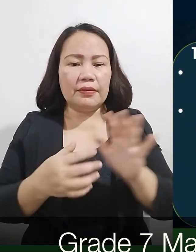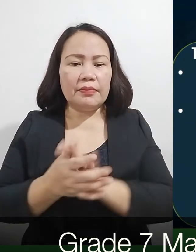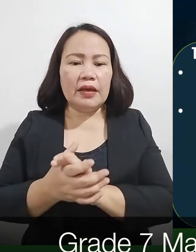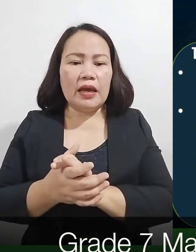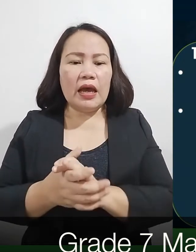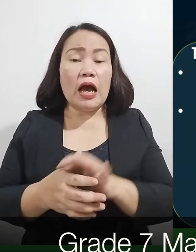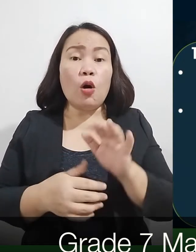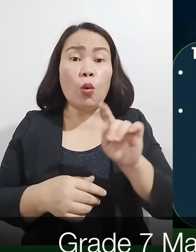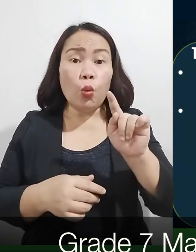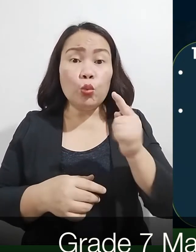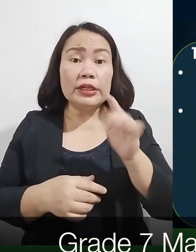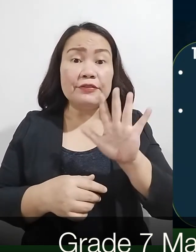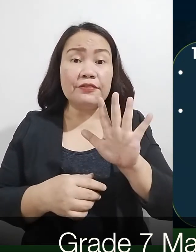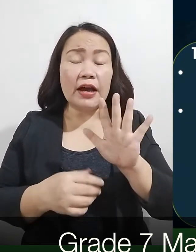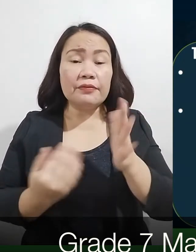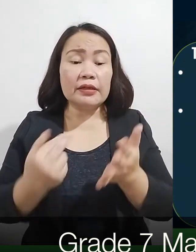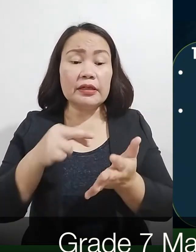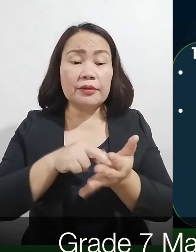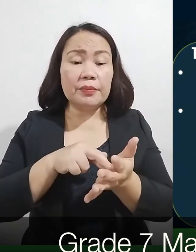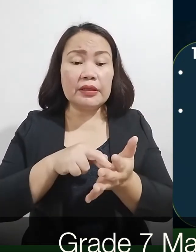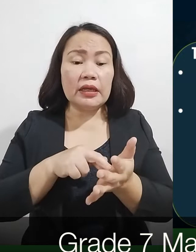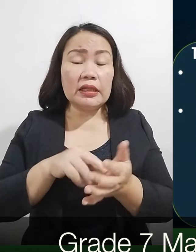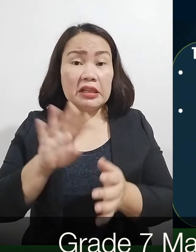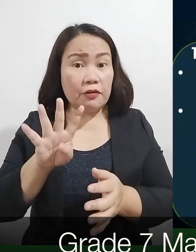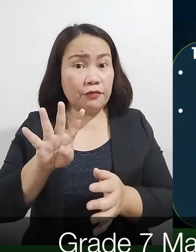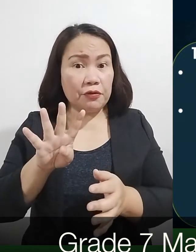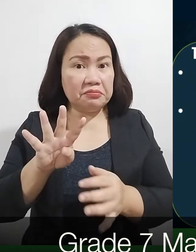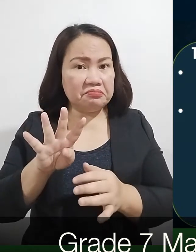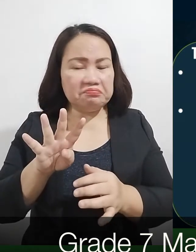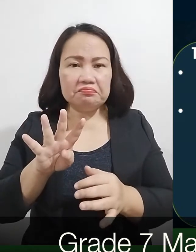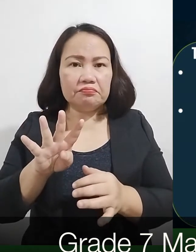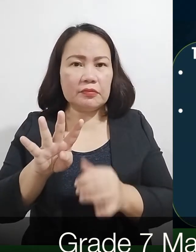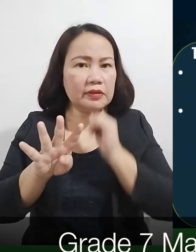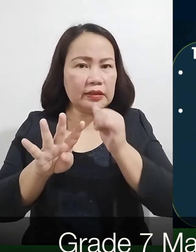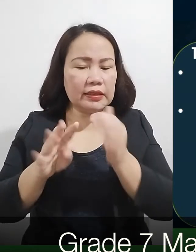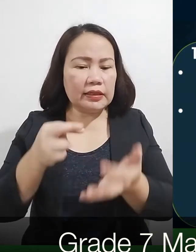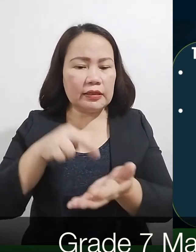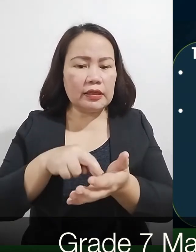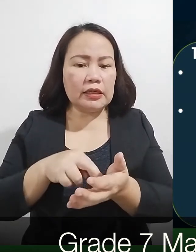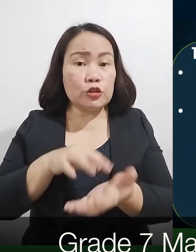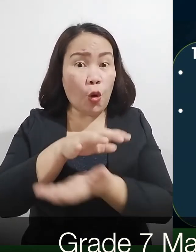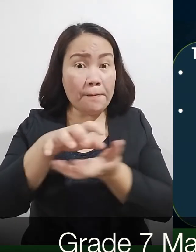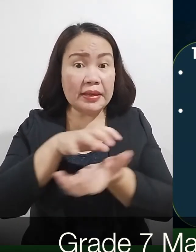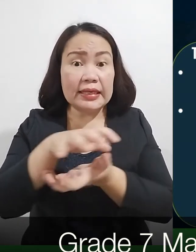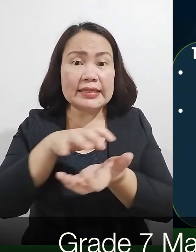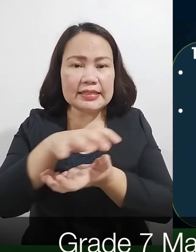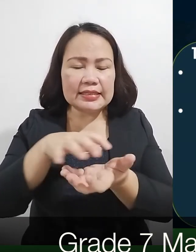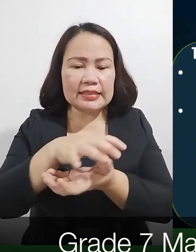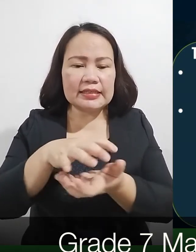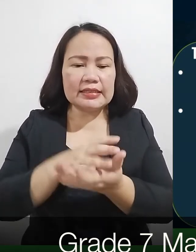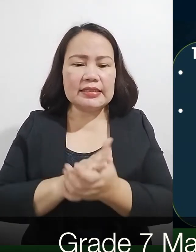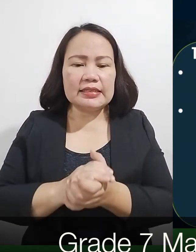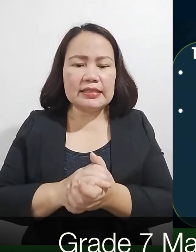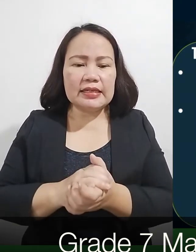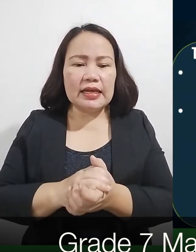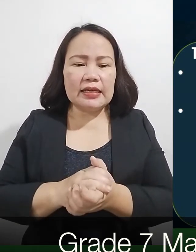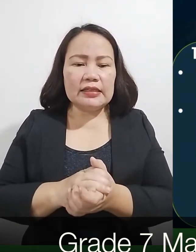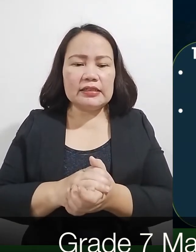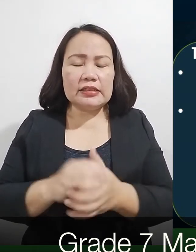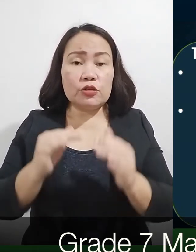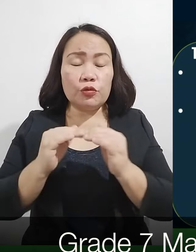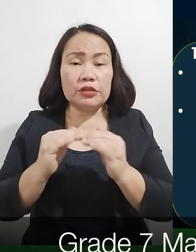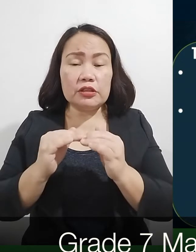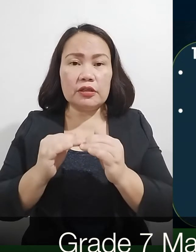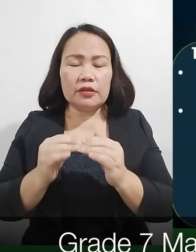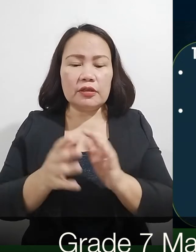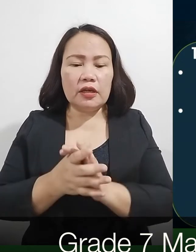0.45555. Ang nauulit lang dito ay yung 5. And then, yung 4 natin, ito. So, ito yung mix. Ito yung nakahalo. Alright?